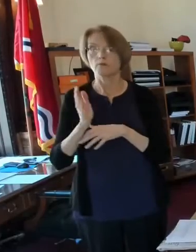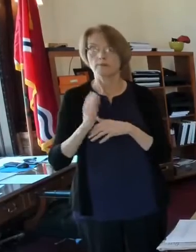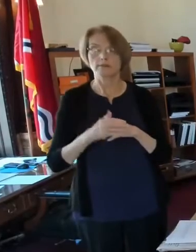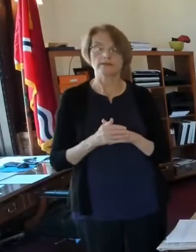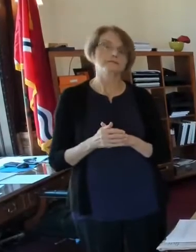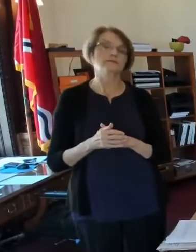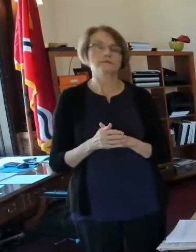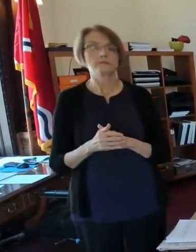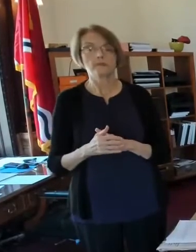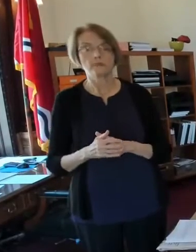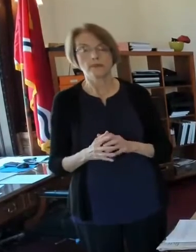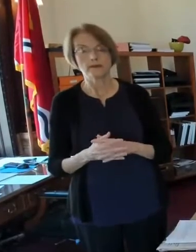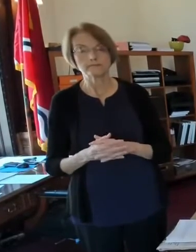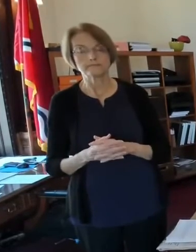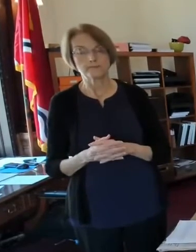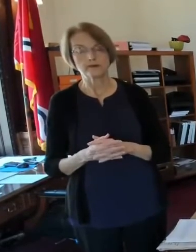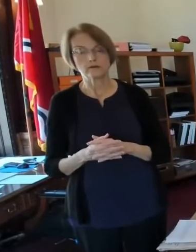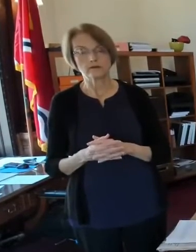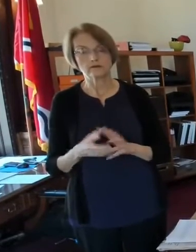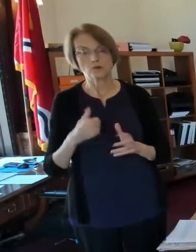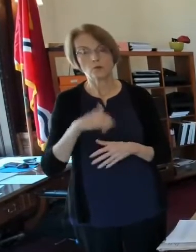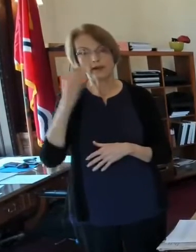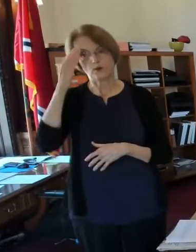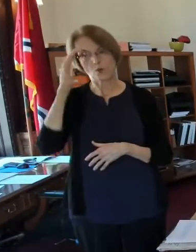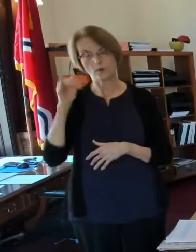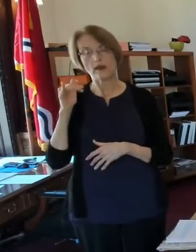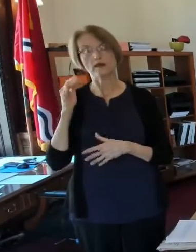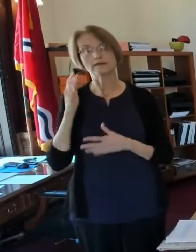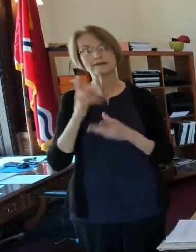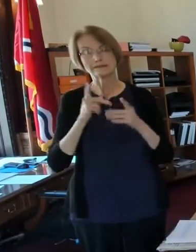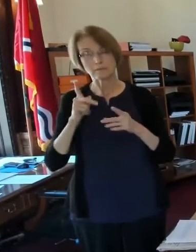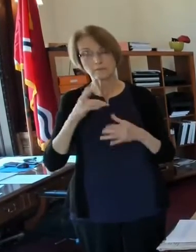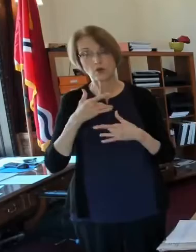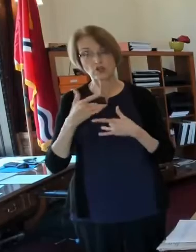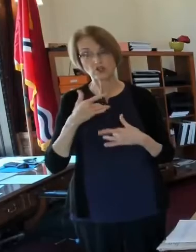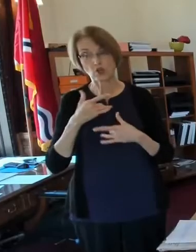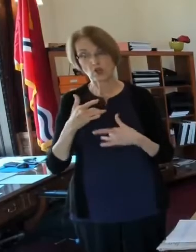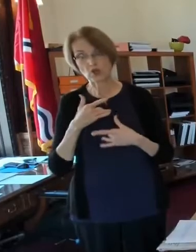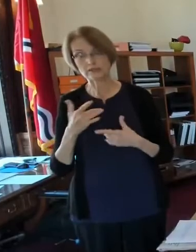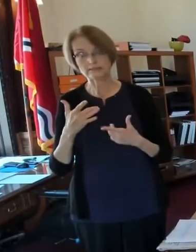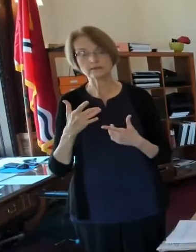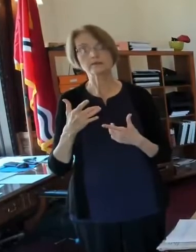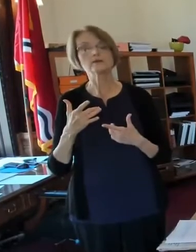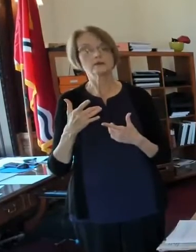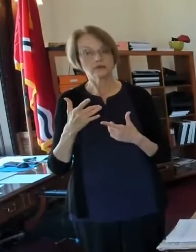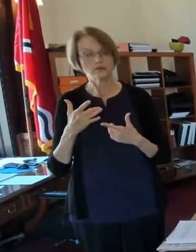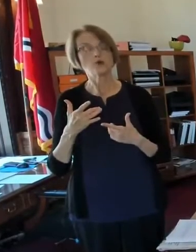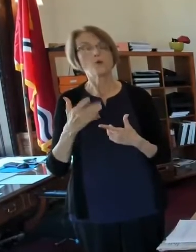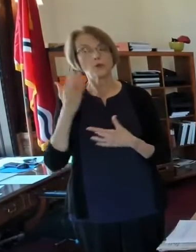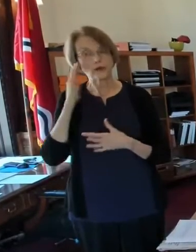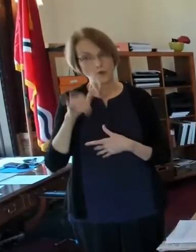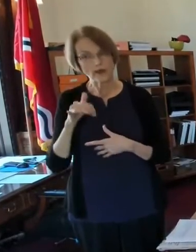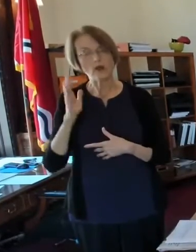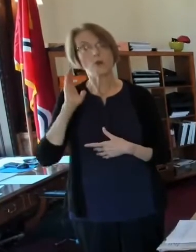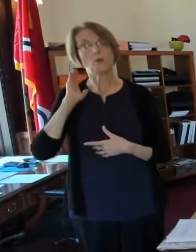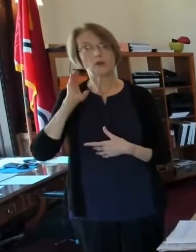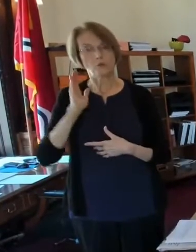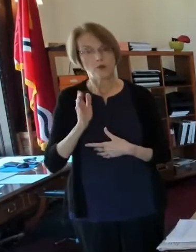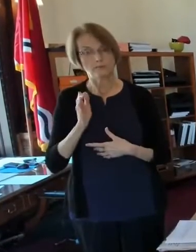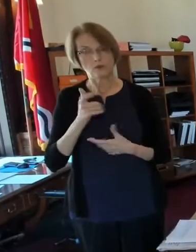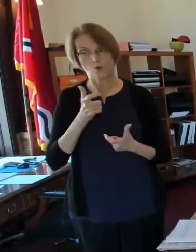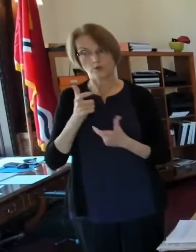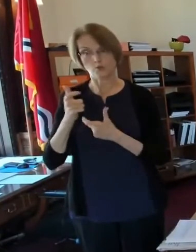We know that there are concerns out there about that, and therefore we will be out in full